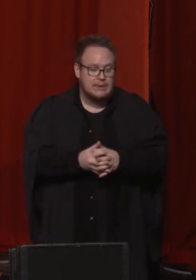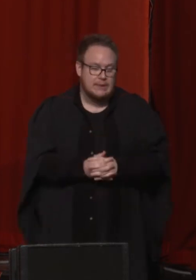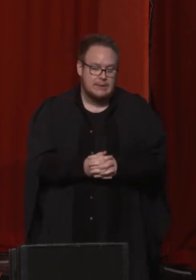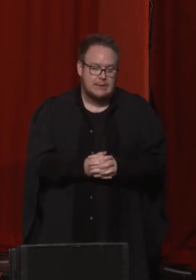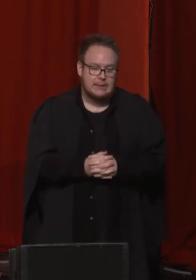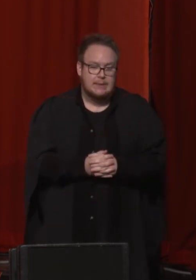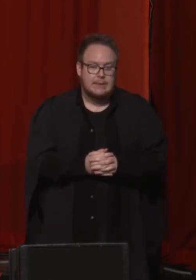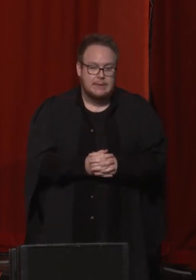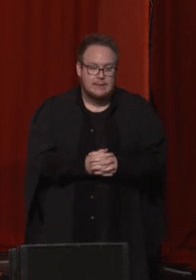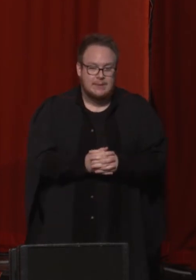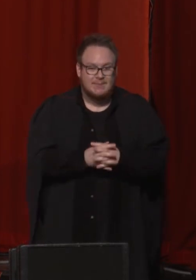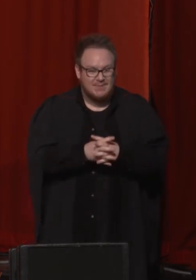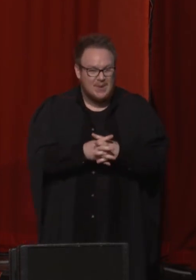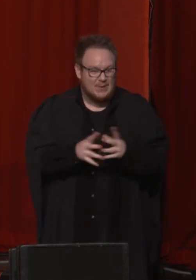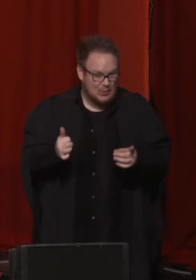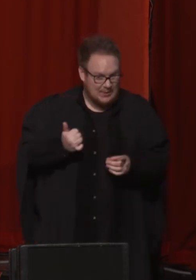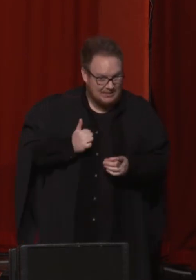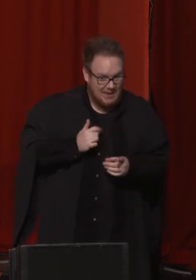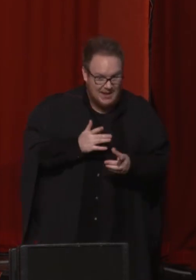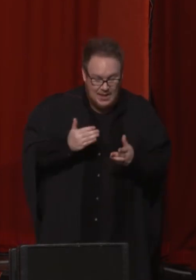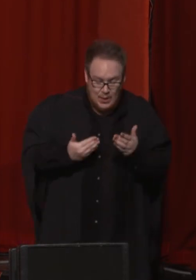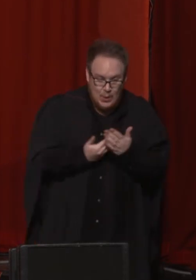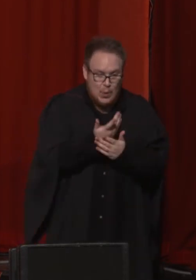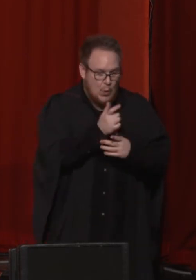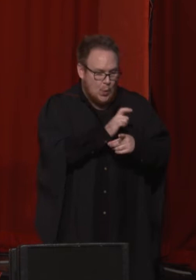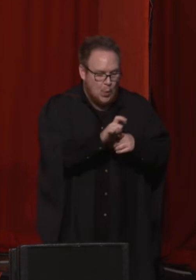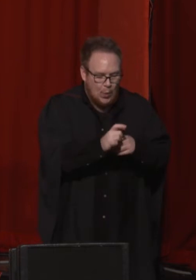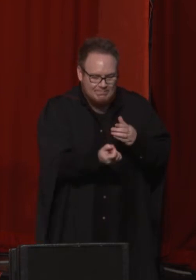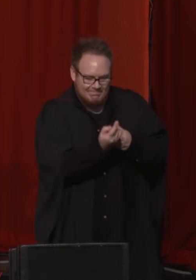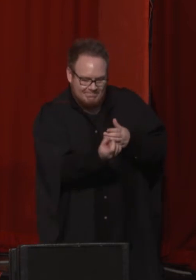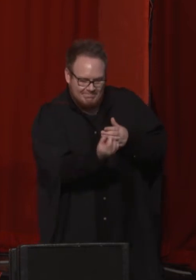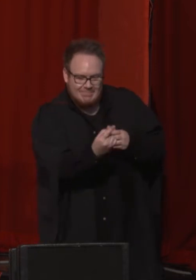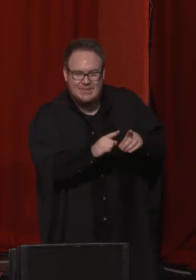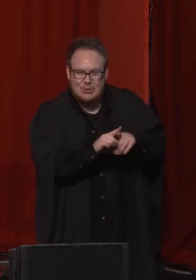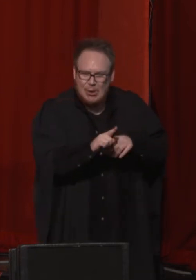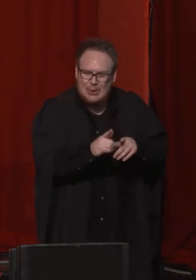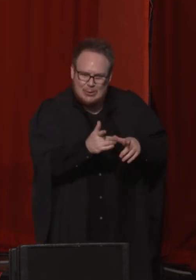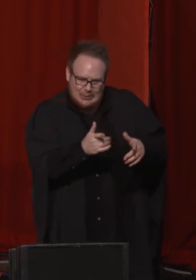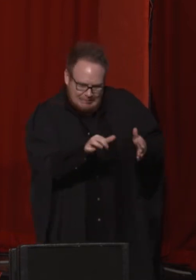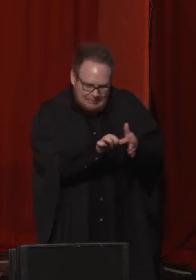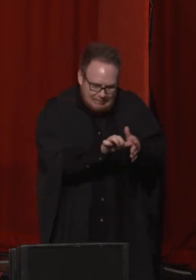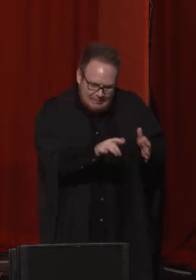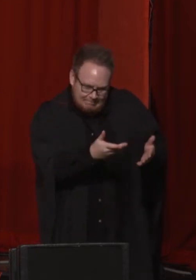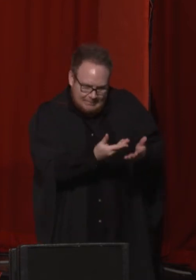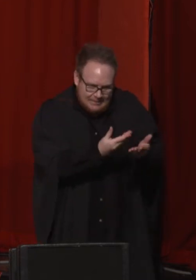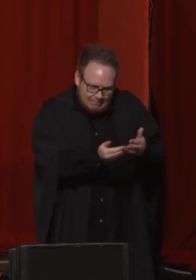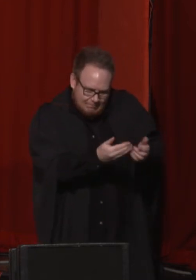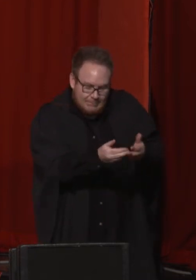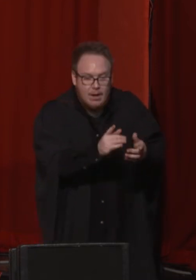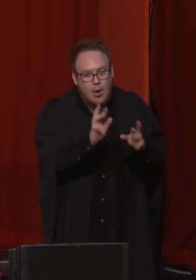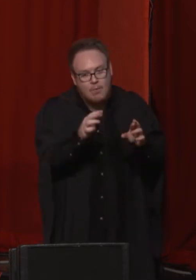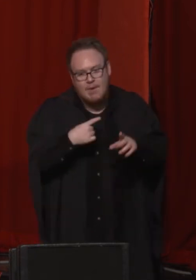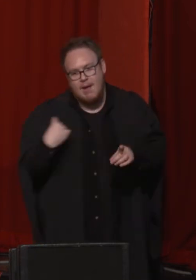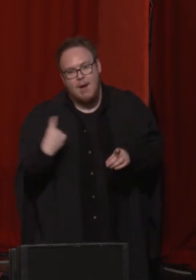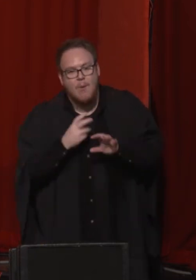As you'd expect with the beginning of a new course, there were hiccups and things to smooth out along the way, and I'd like to think our input has helped shape